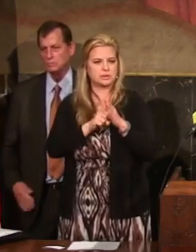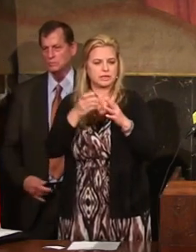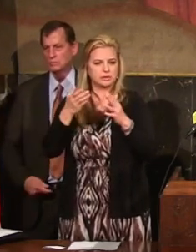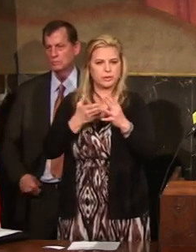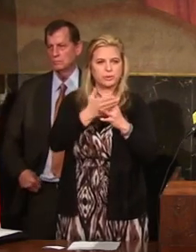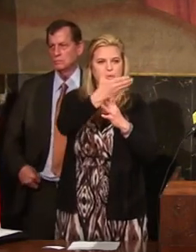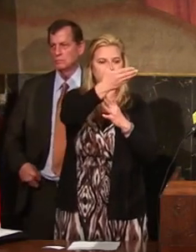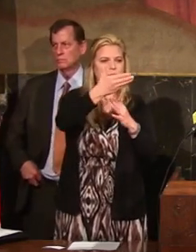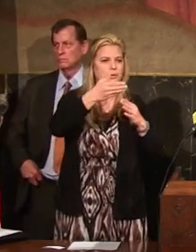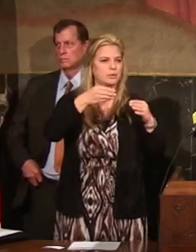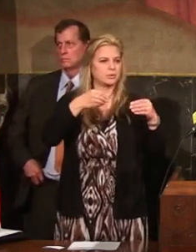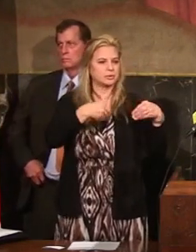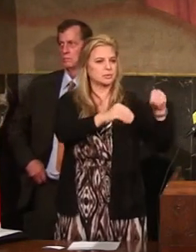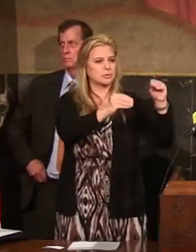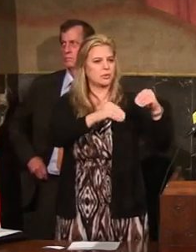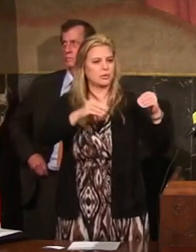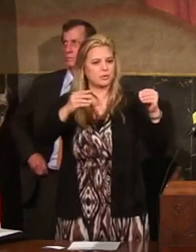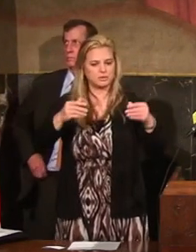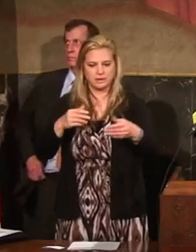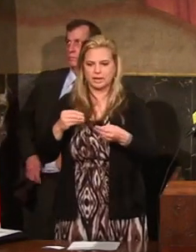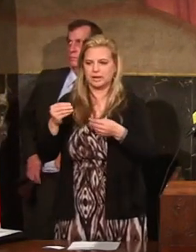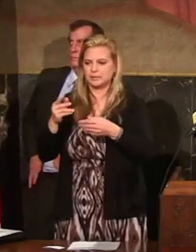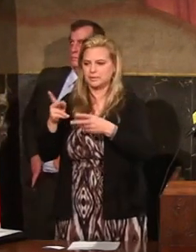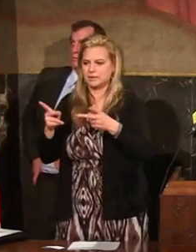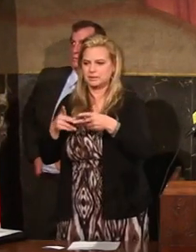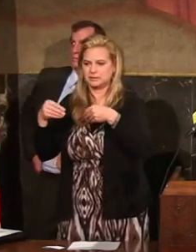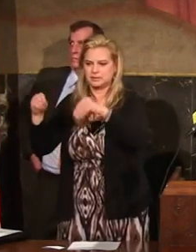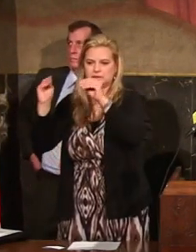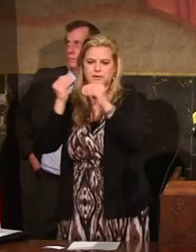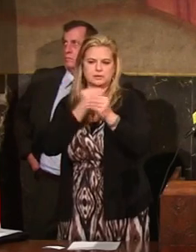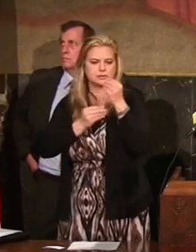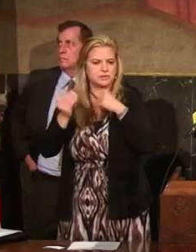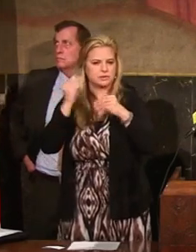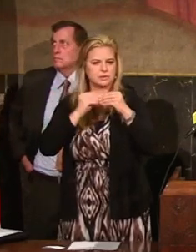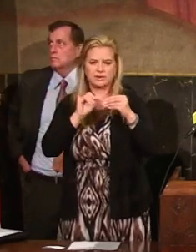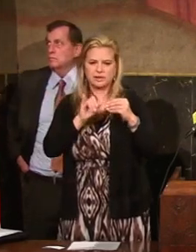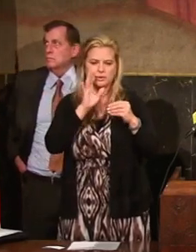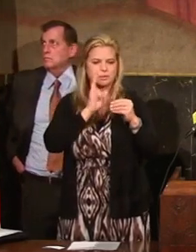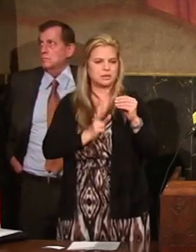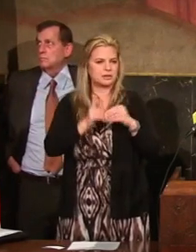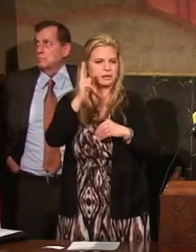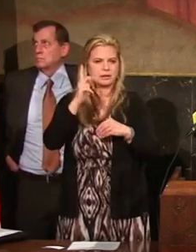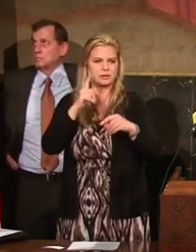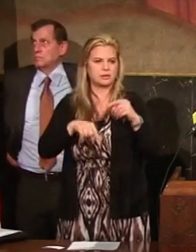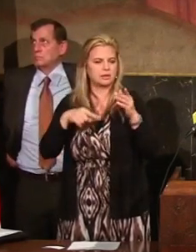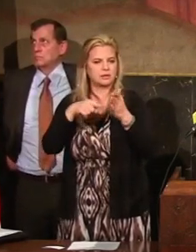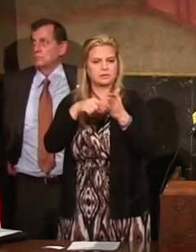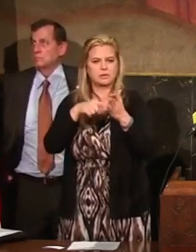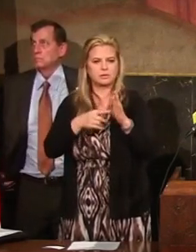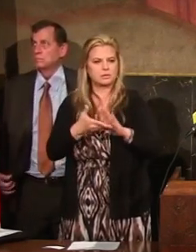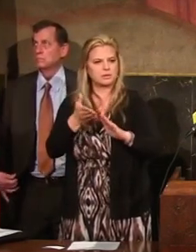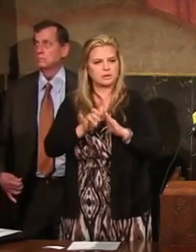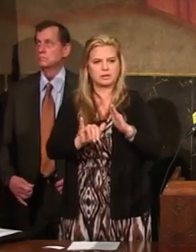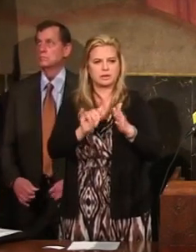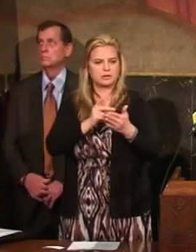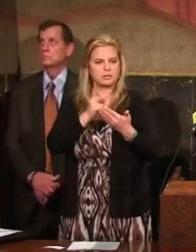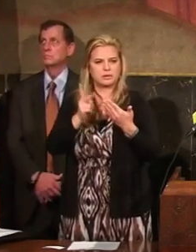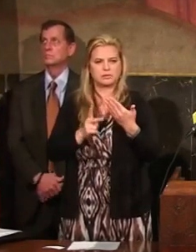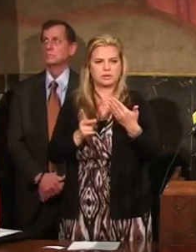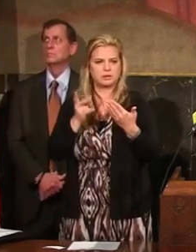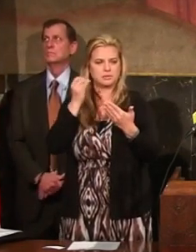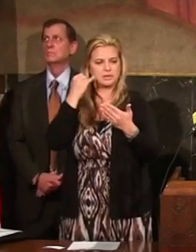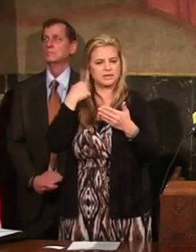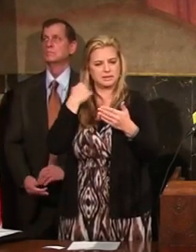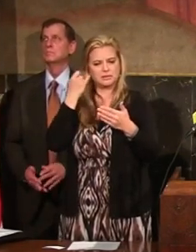stores and places that sell food that would just be cut because we can't afford to run the program when we